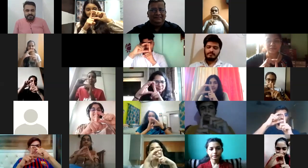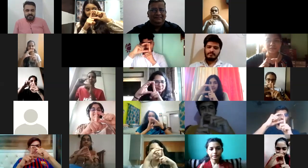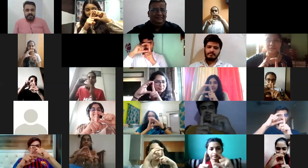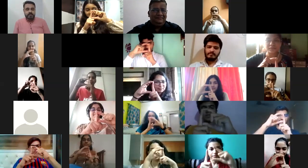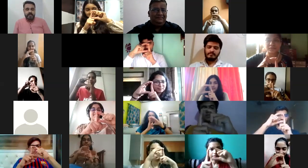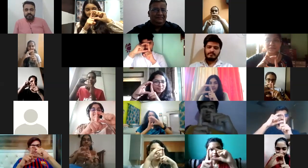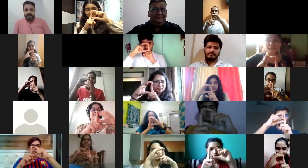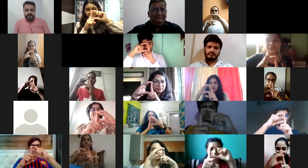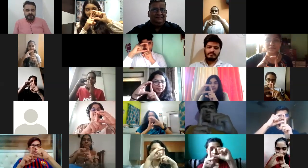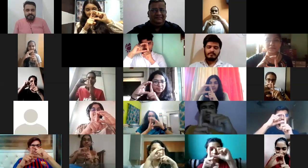E for elephant.